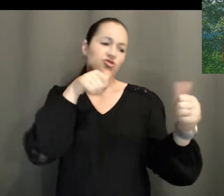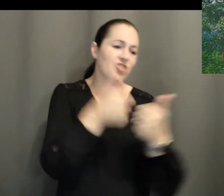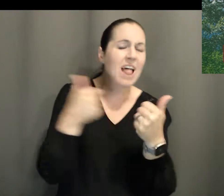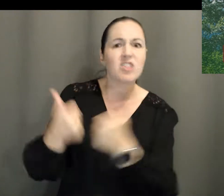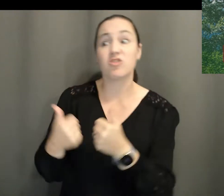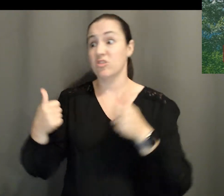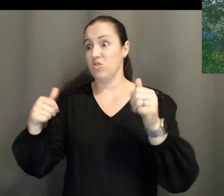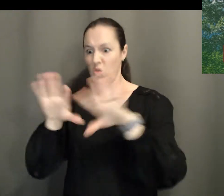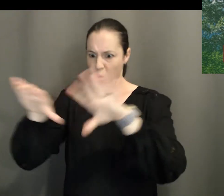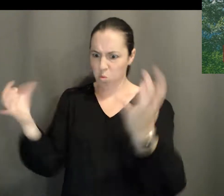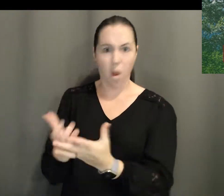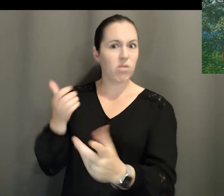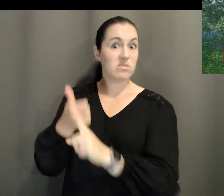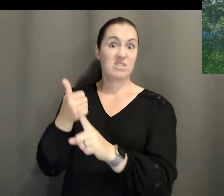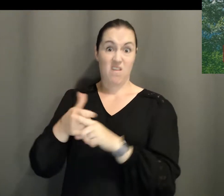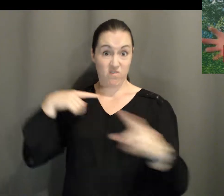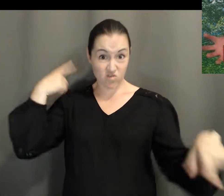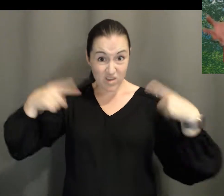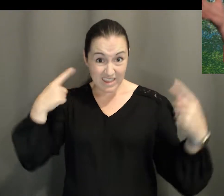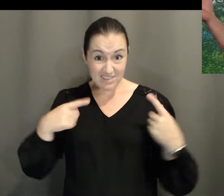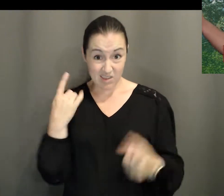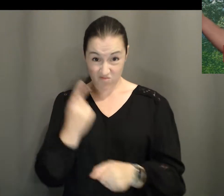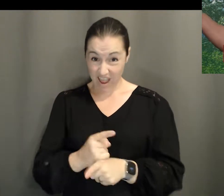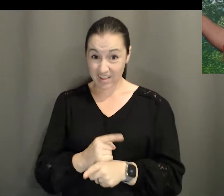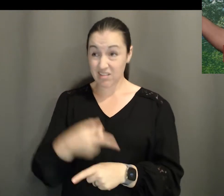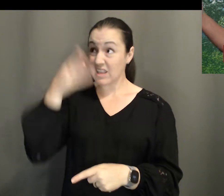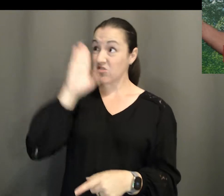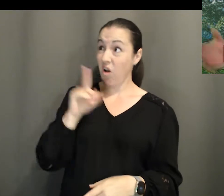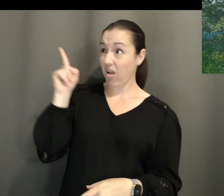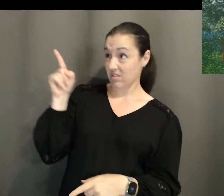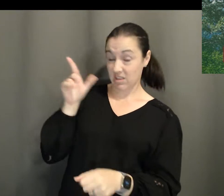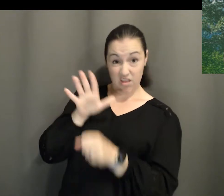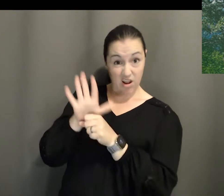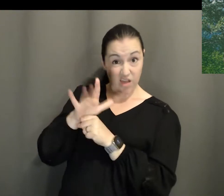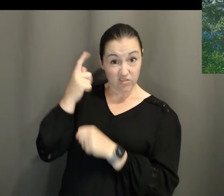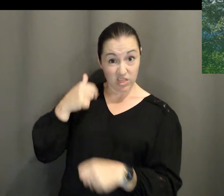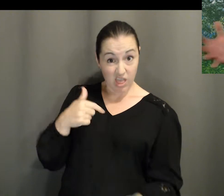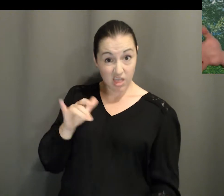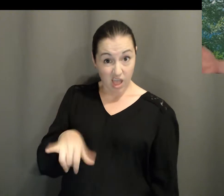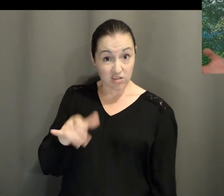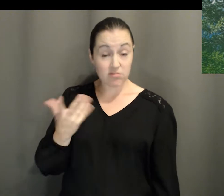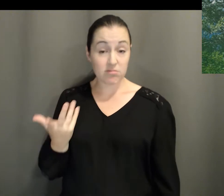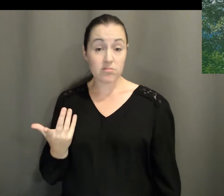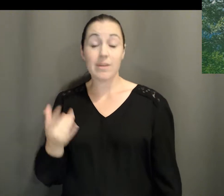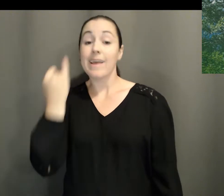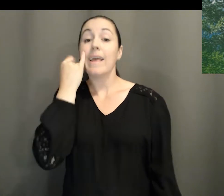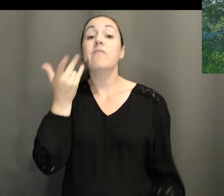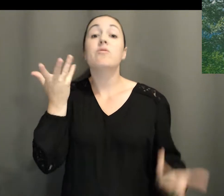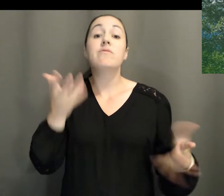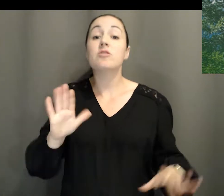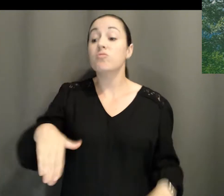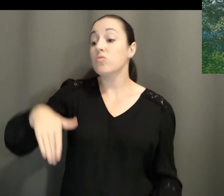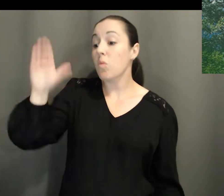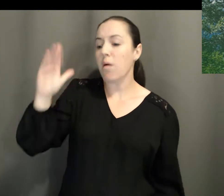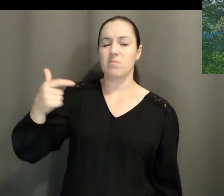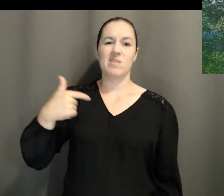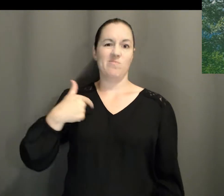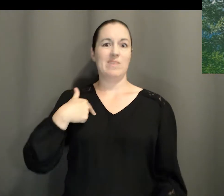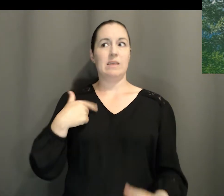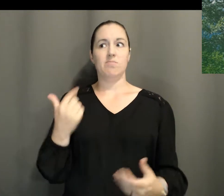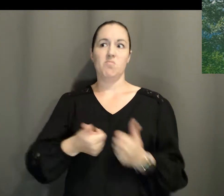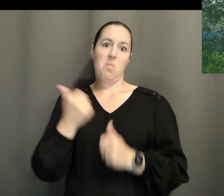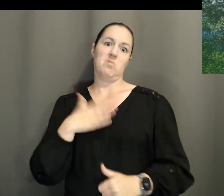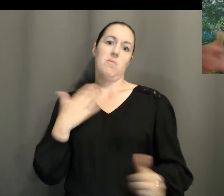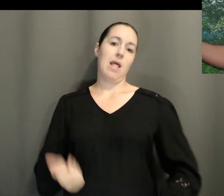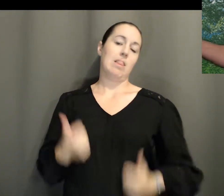our marriages, our kids, the things that come up, the world? It's crazy, right? Is he big enough for those things? And if you've grown up in